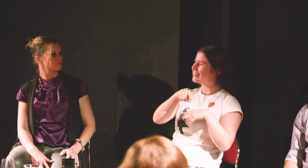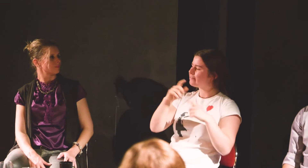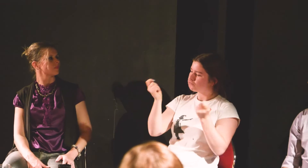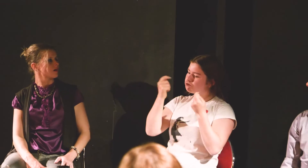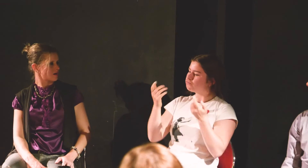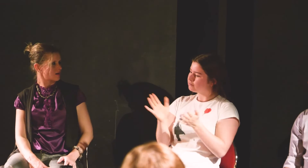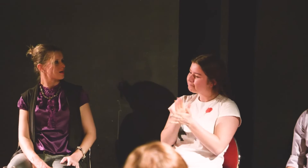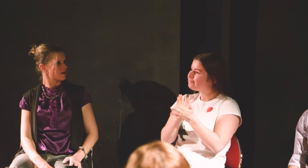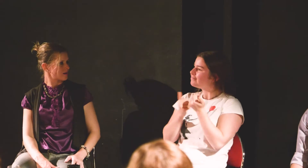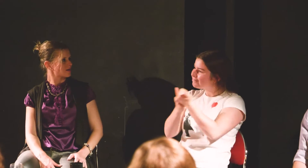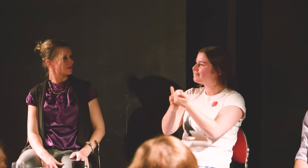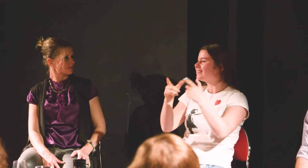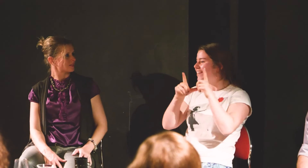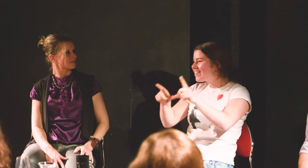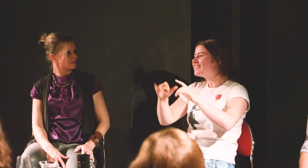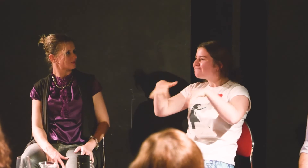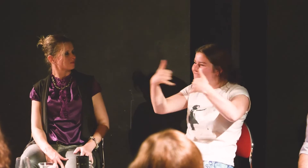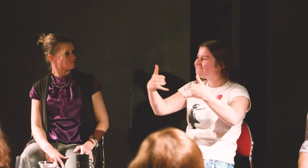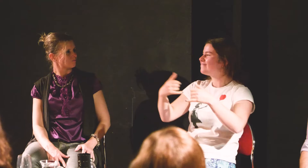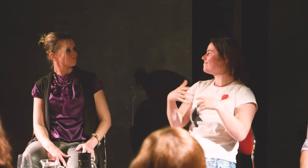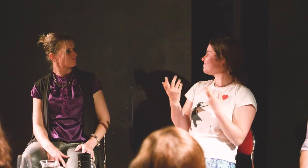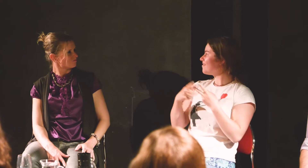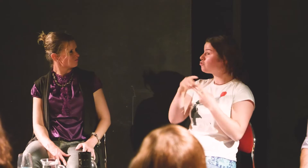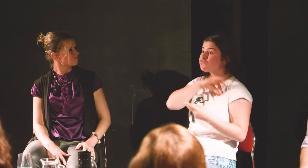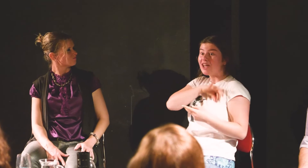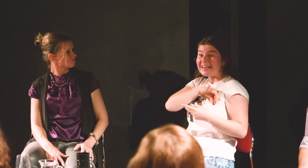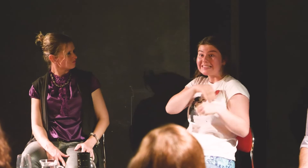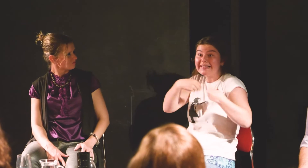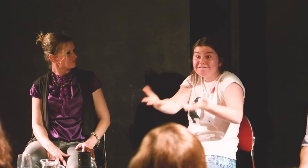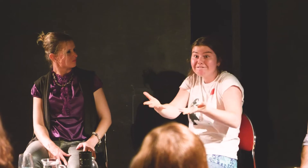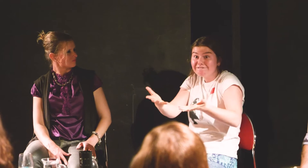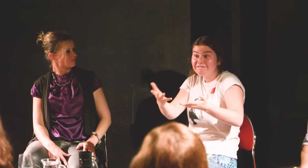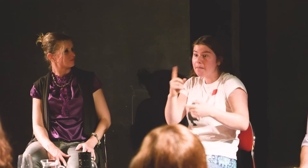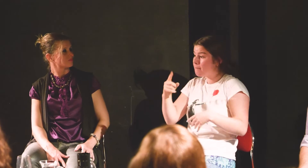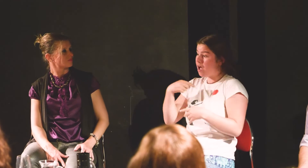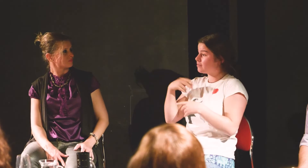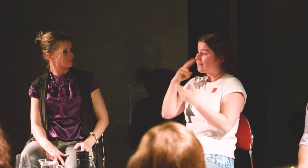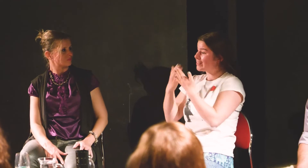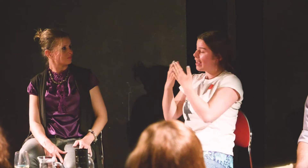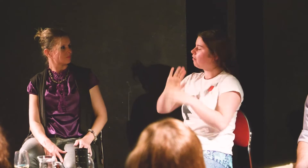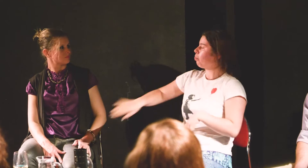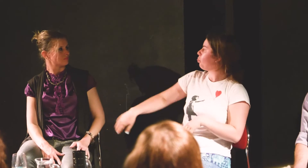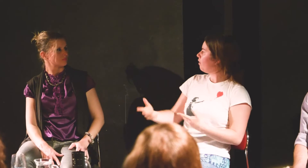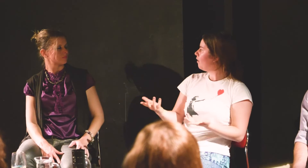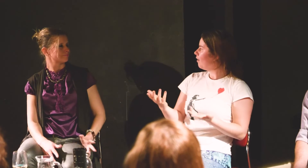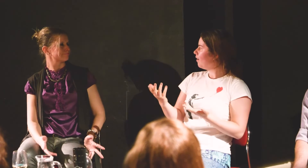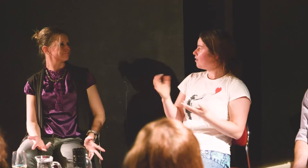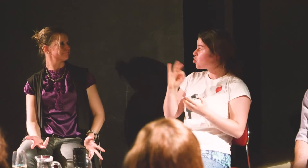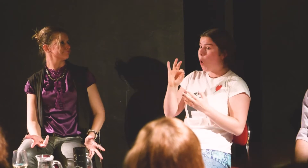University as something to be celebrated, something to be recognised. They give credits for other cultural studies,